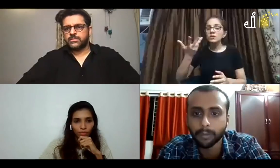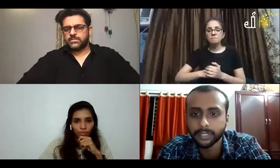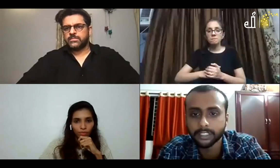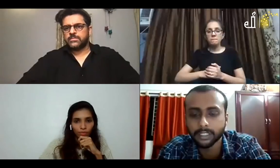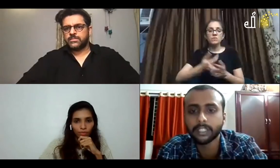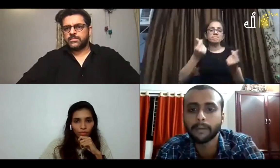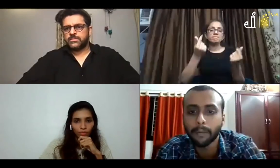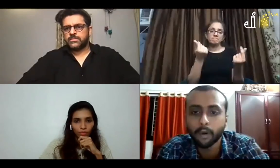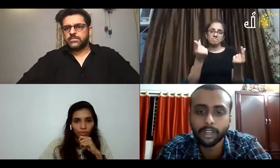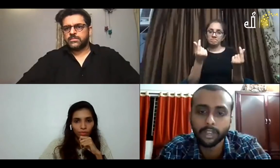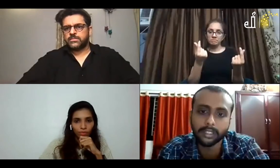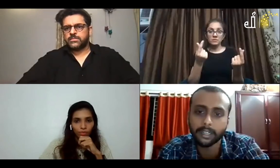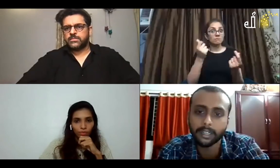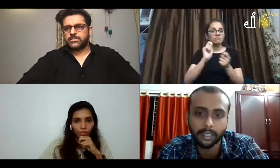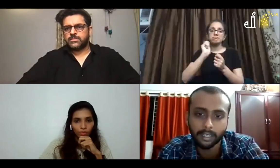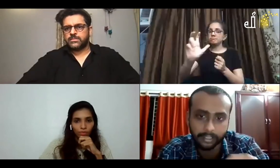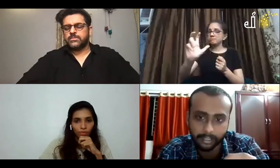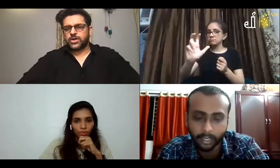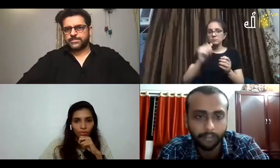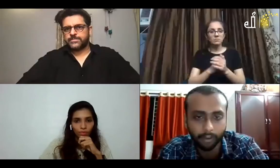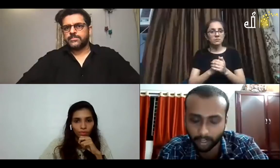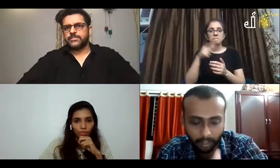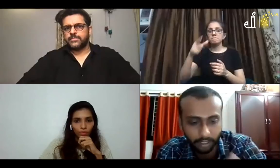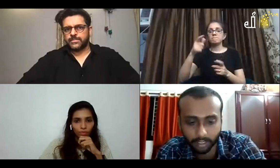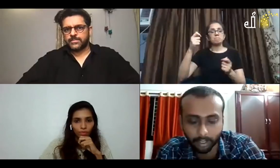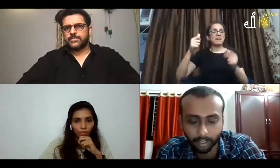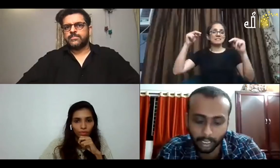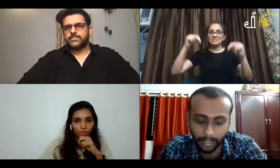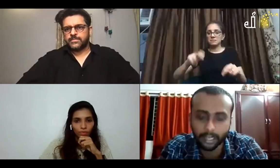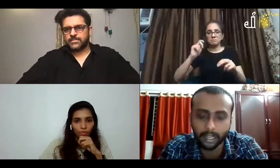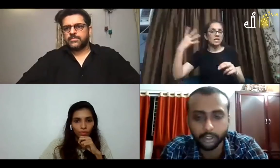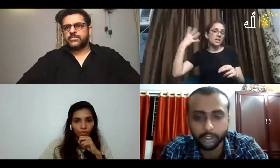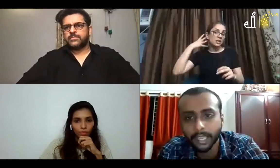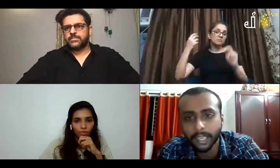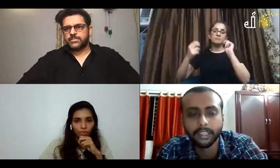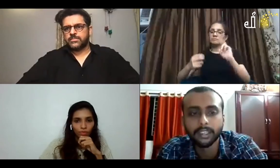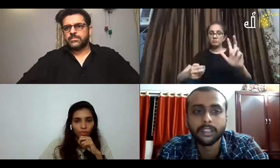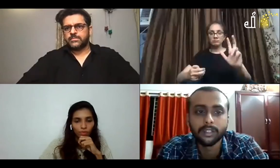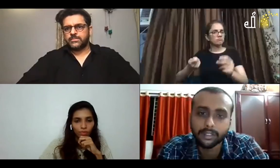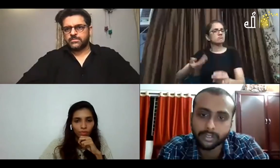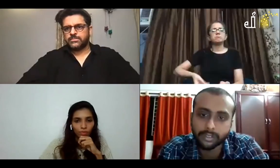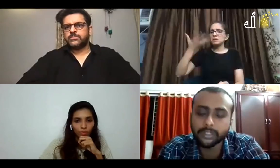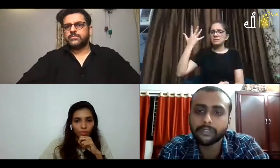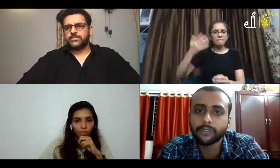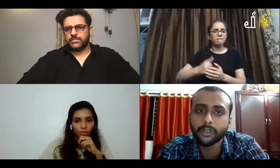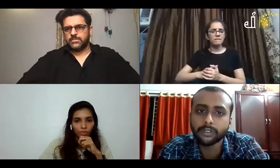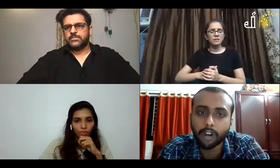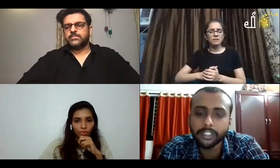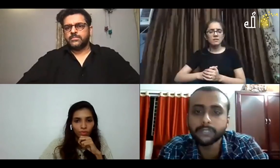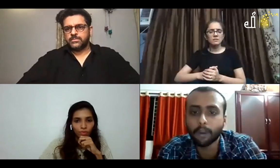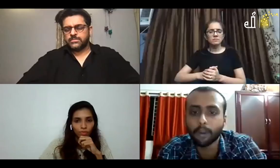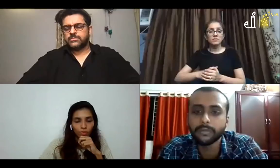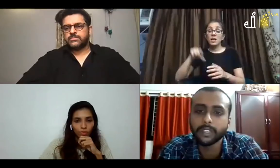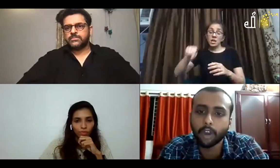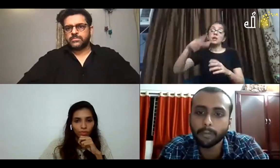monetary problems. That is the amount that is required for the cochlear implant are usually high. So to solve